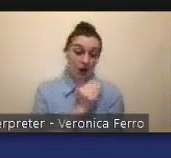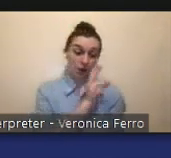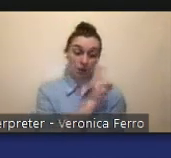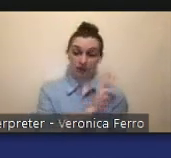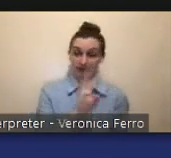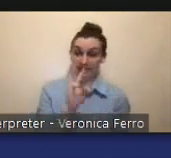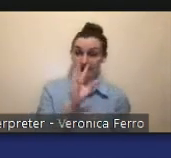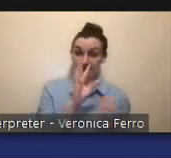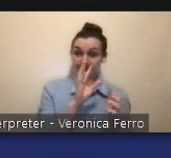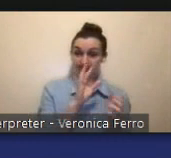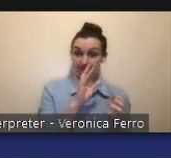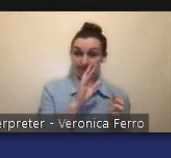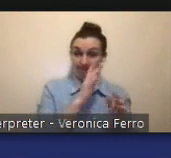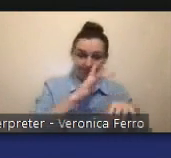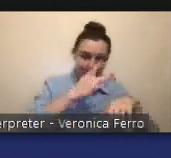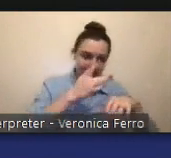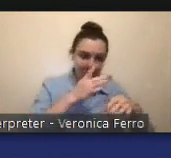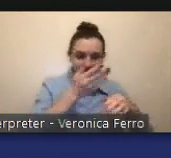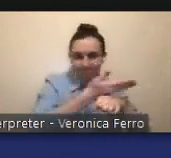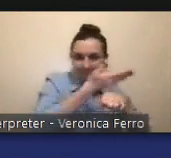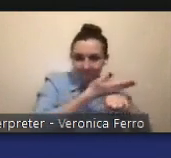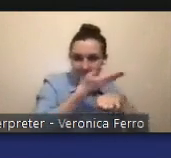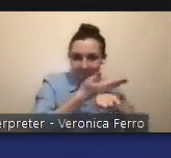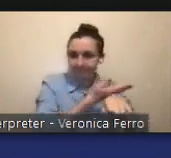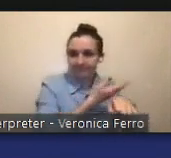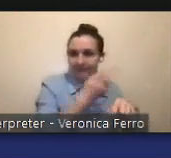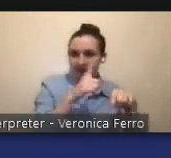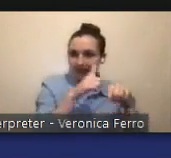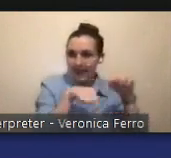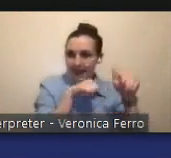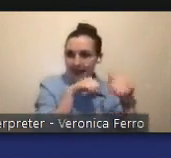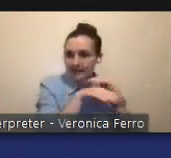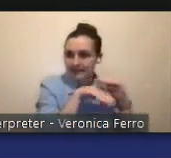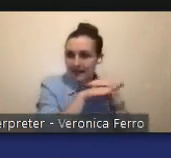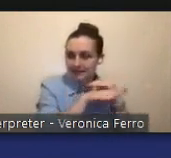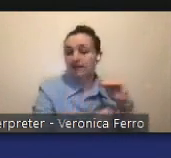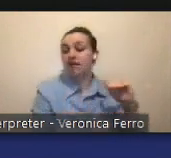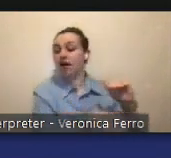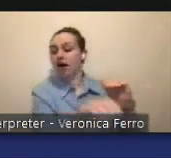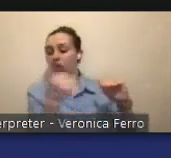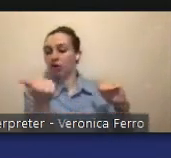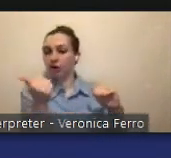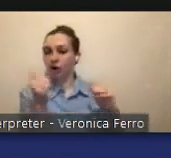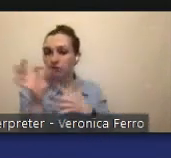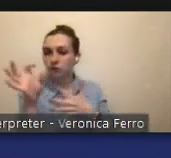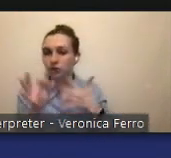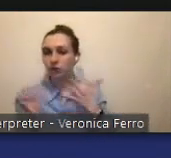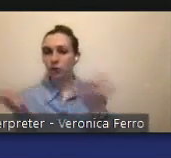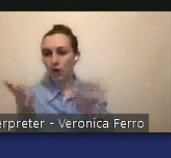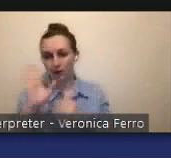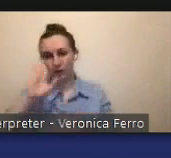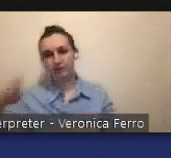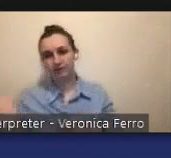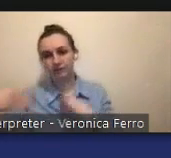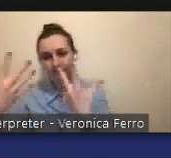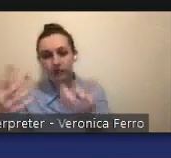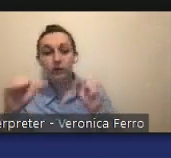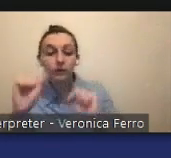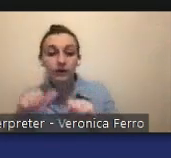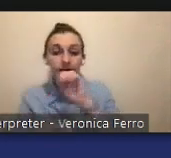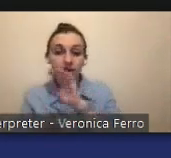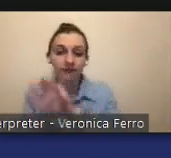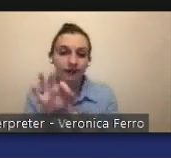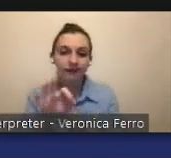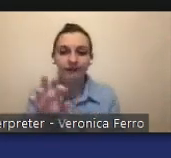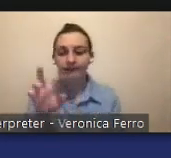that the comassvax.org scheduling sites will remain functional. People can visit vaccines.gov to help find a vaccine